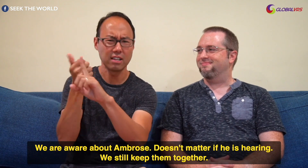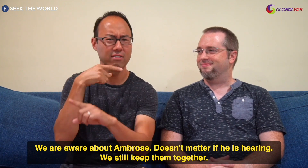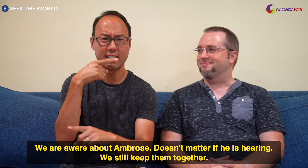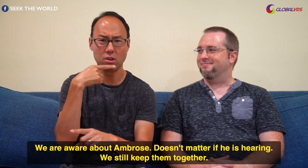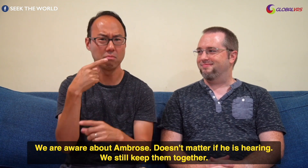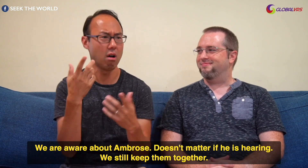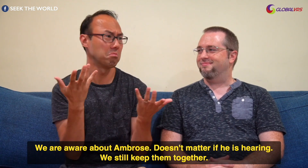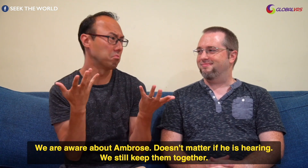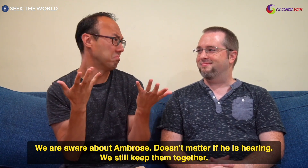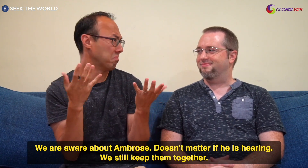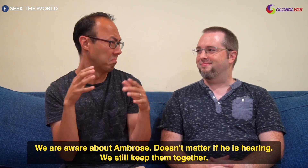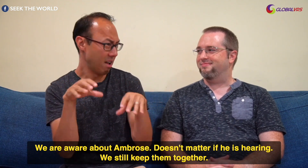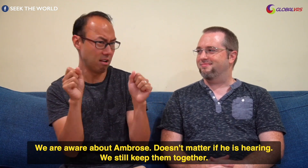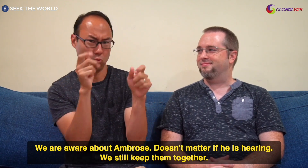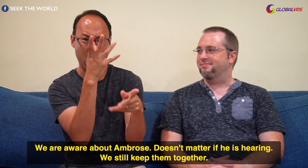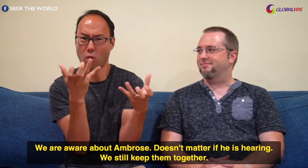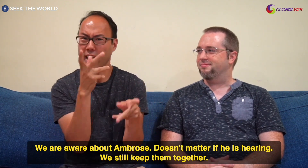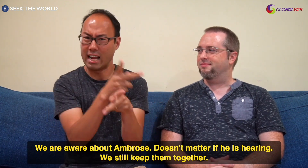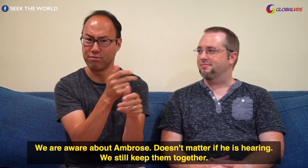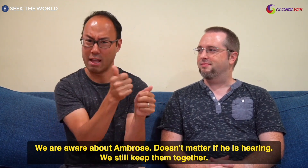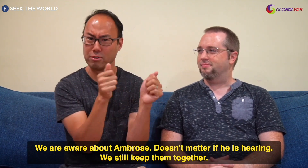if he was hearing. We just wanted to adopt them and keep them together.